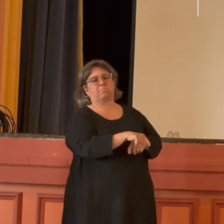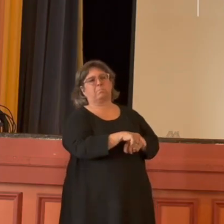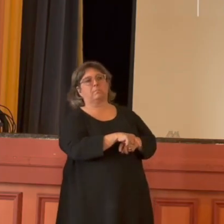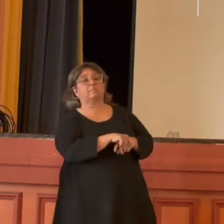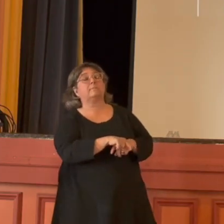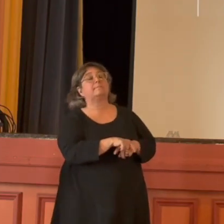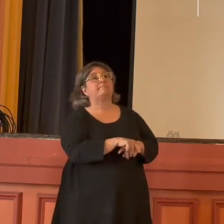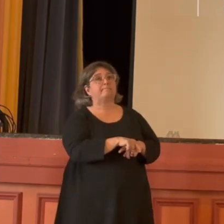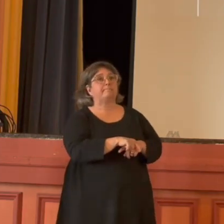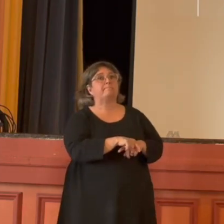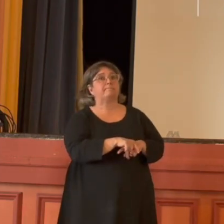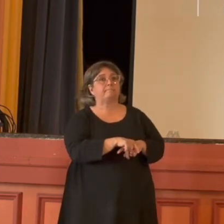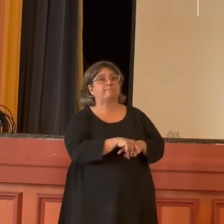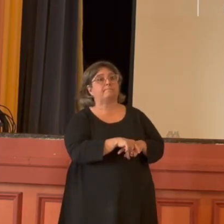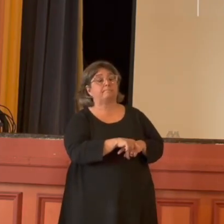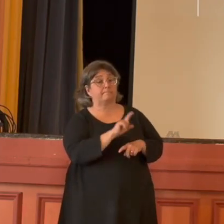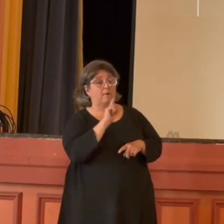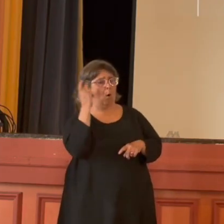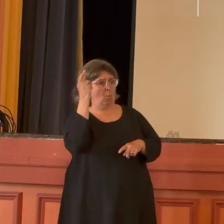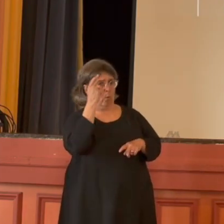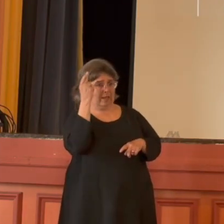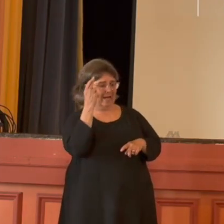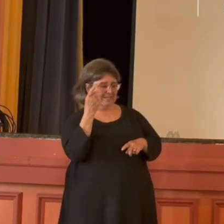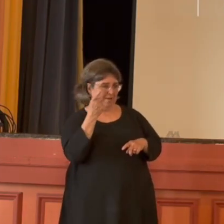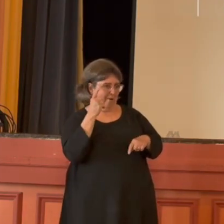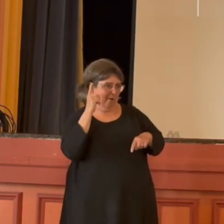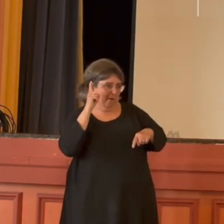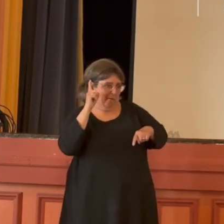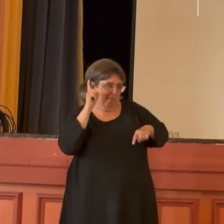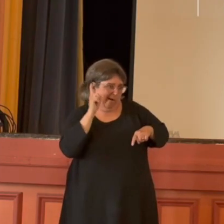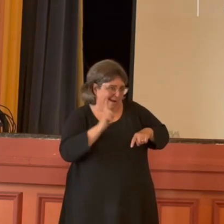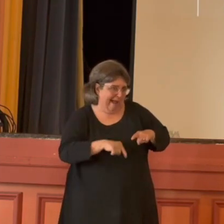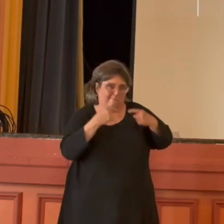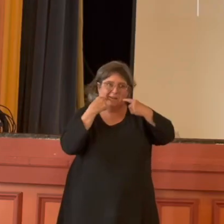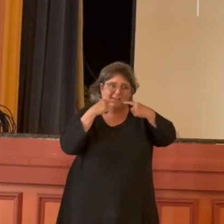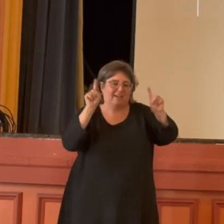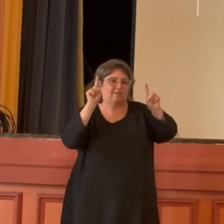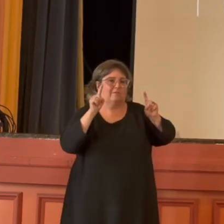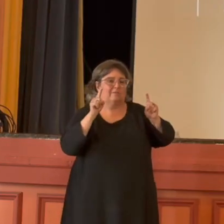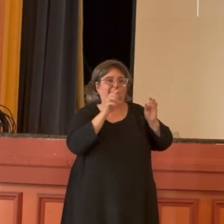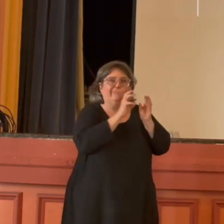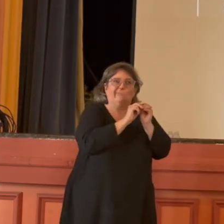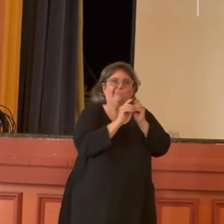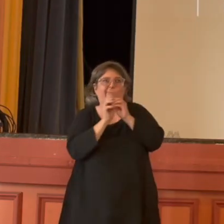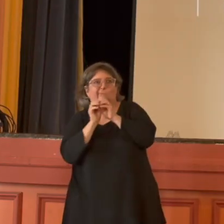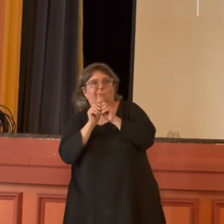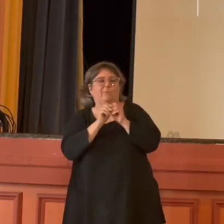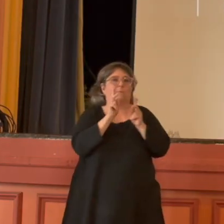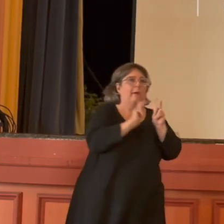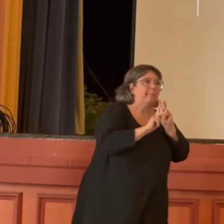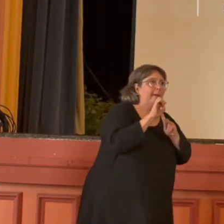And so realizing that we wouldn't meet the end goal, we went back and forth with our regulators,